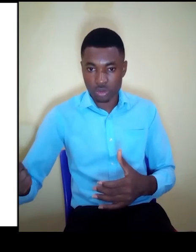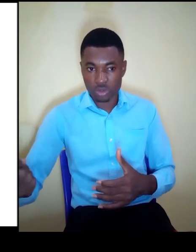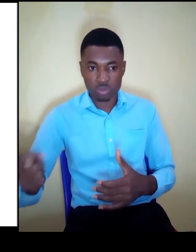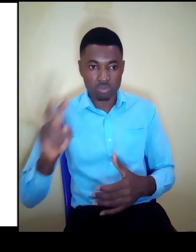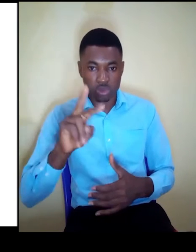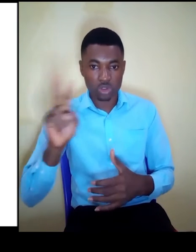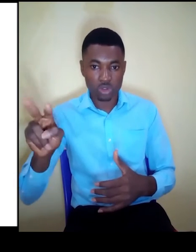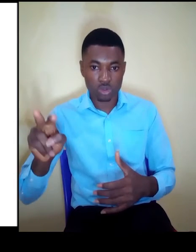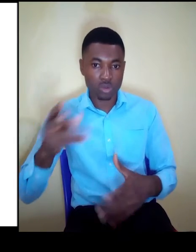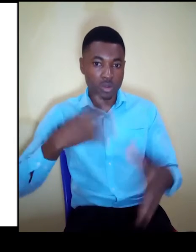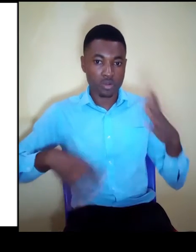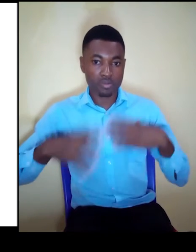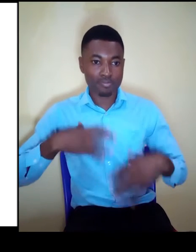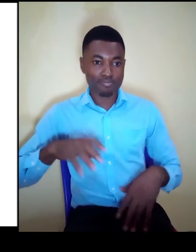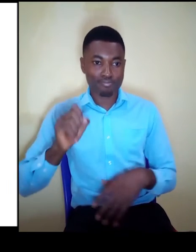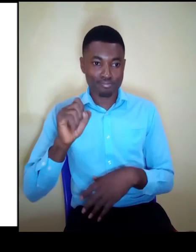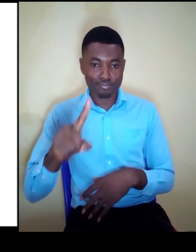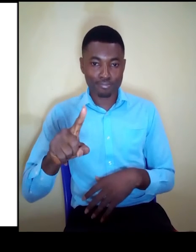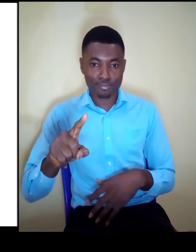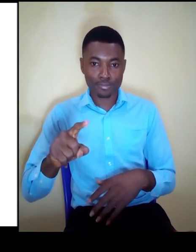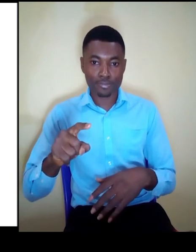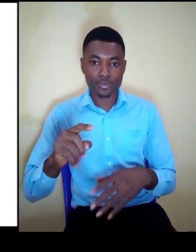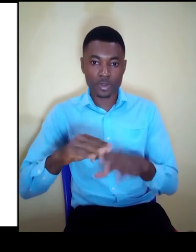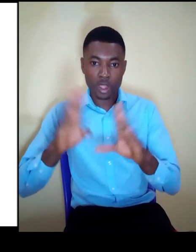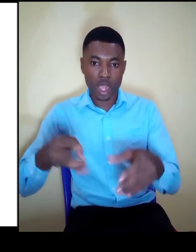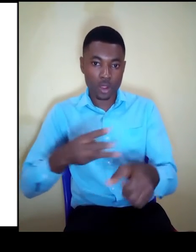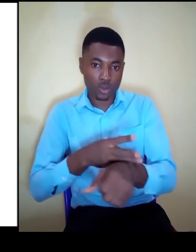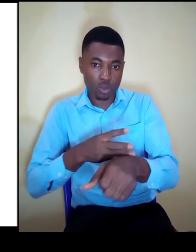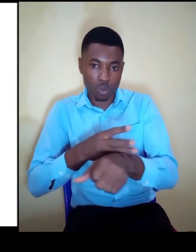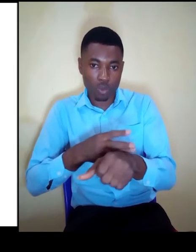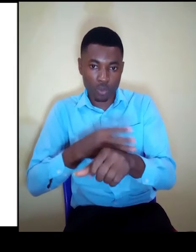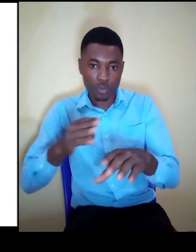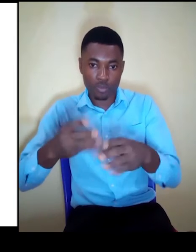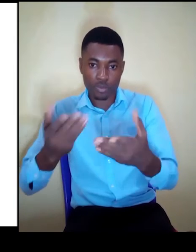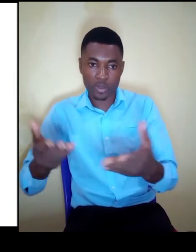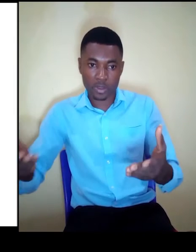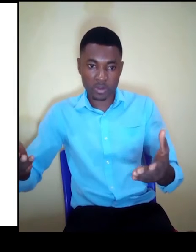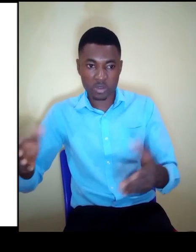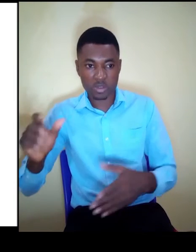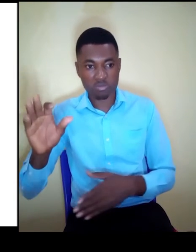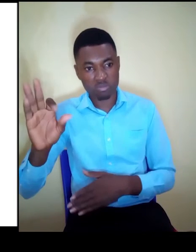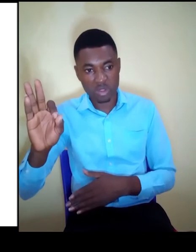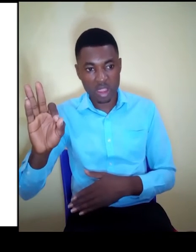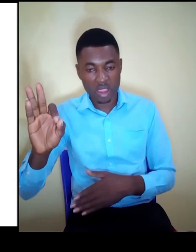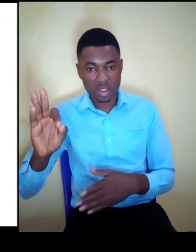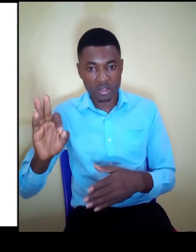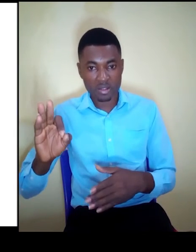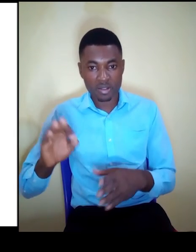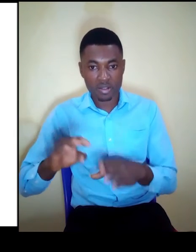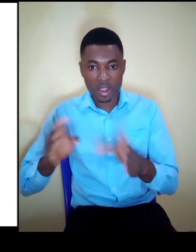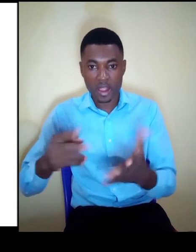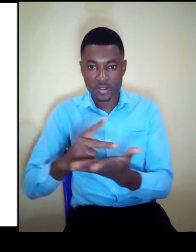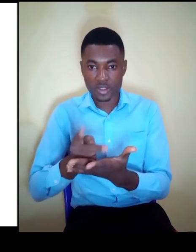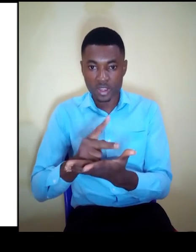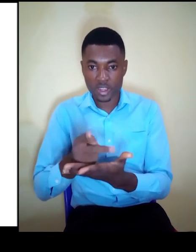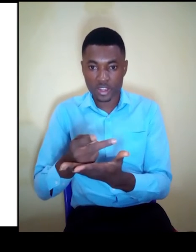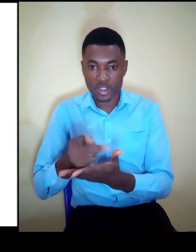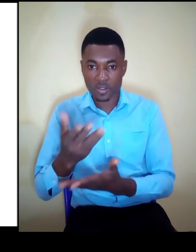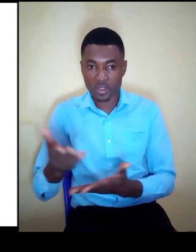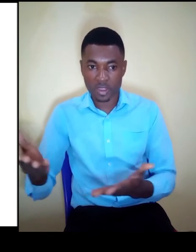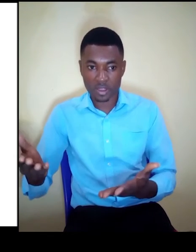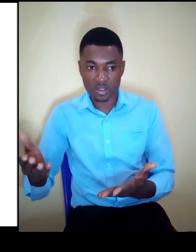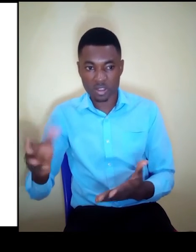11 items, furniture and household items, 9 items, appliances, 6 items, and nature, 2